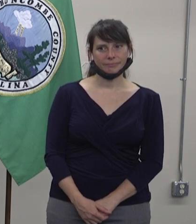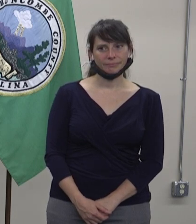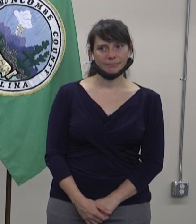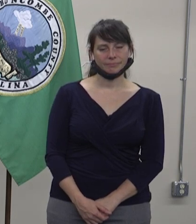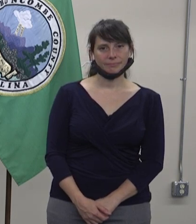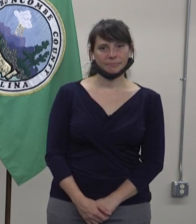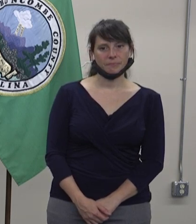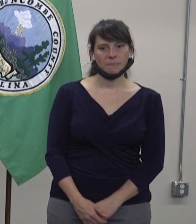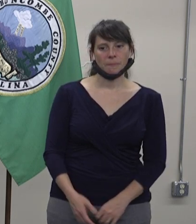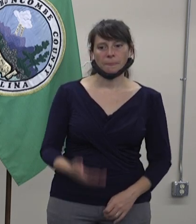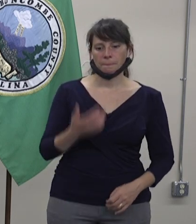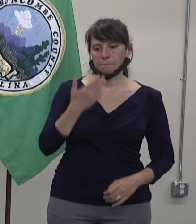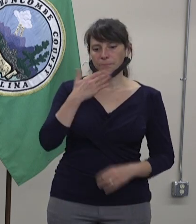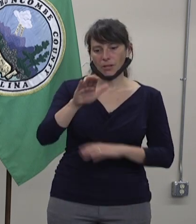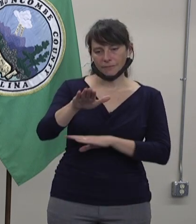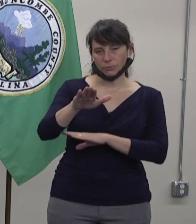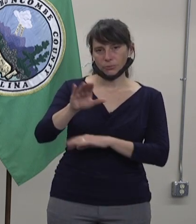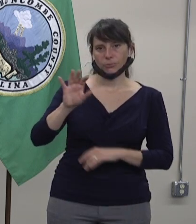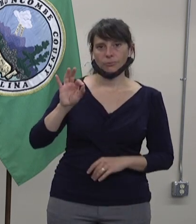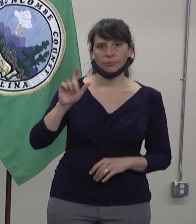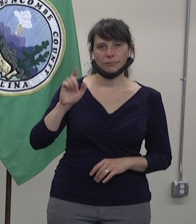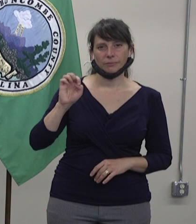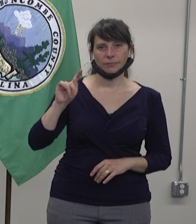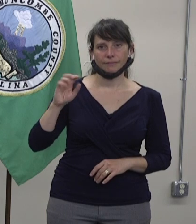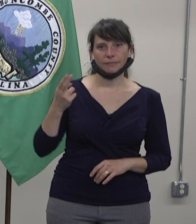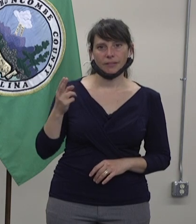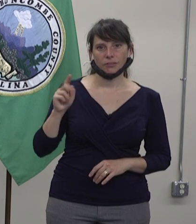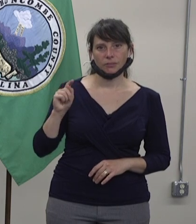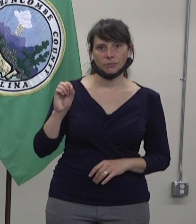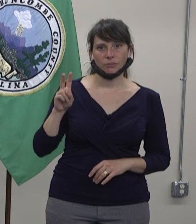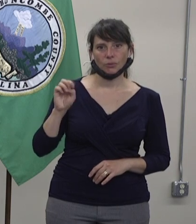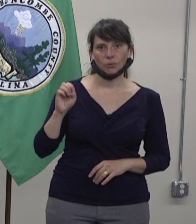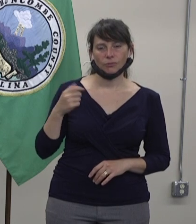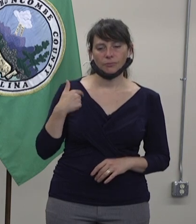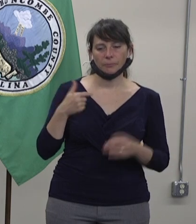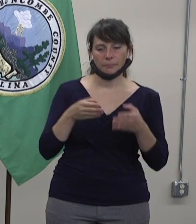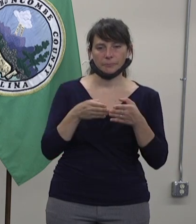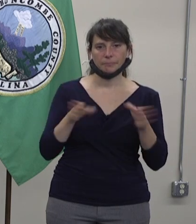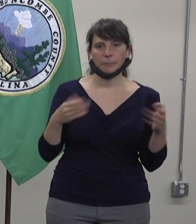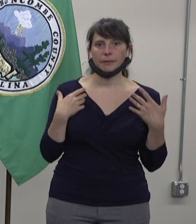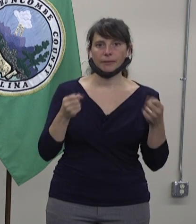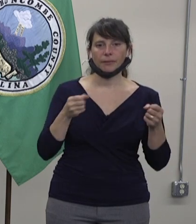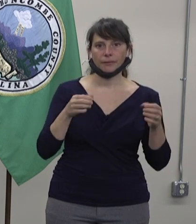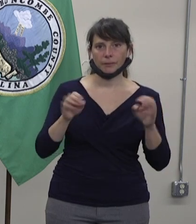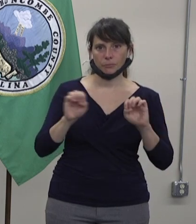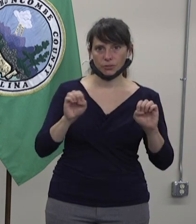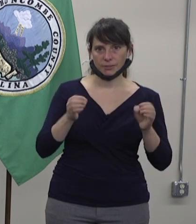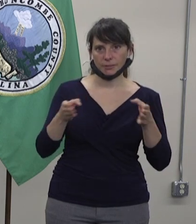Good afternoon. I'm Fletch, Tove, Public Health and Emergency Preparedness Director.